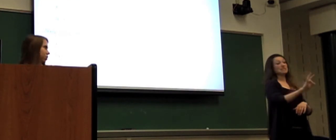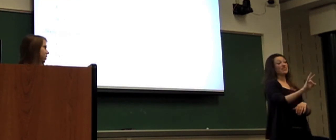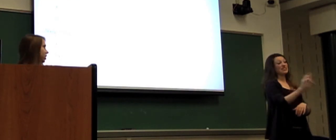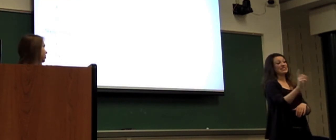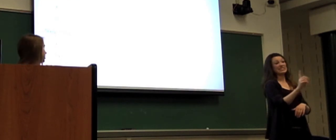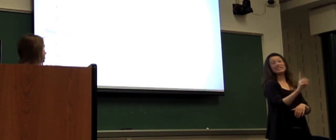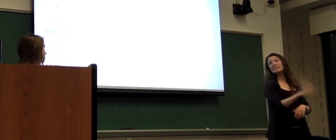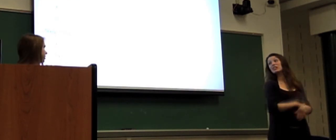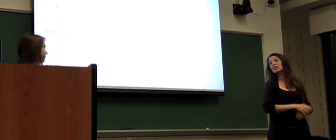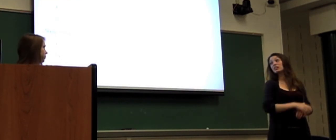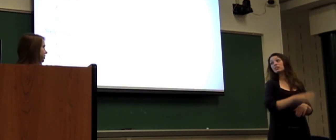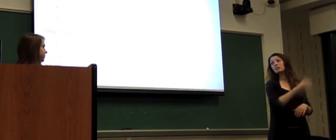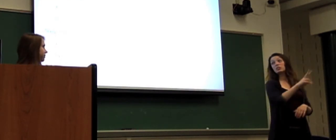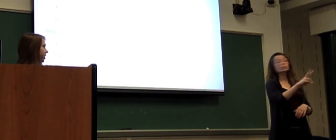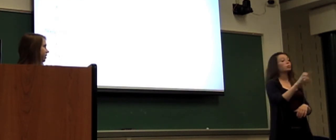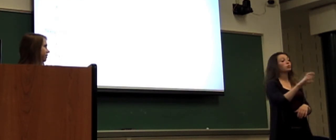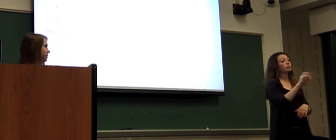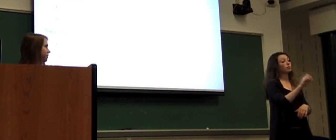of